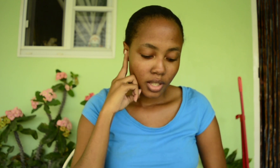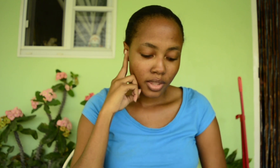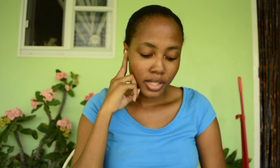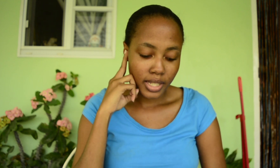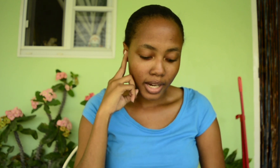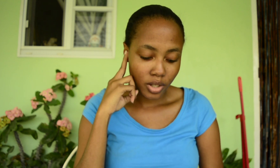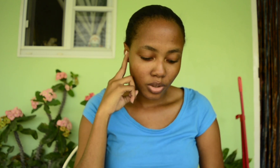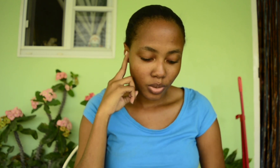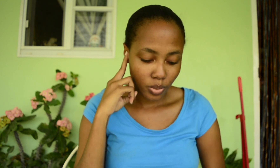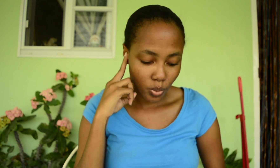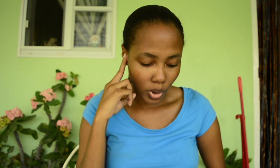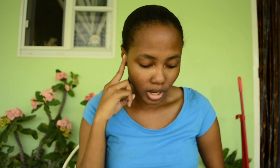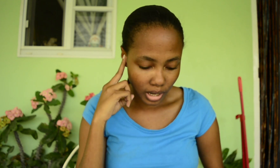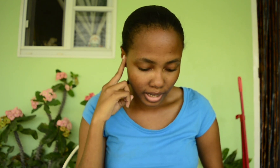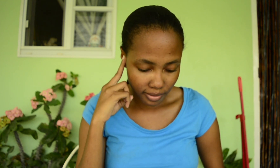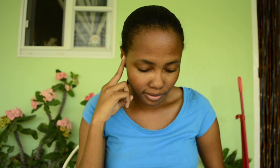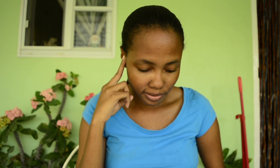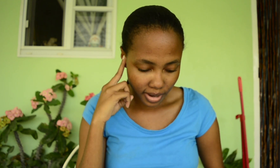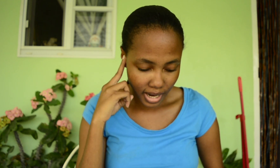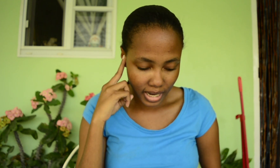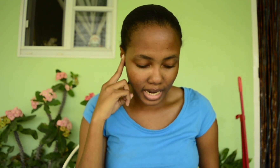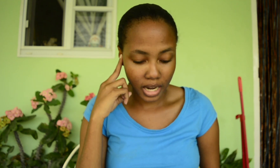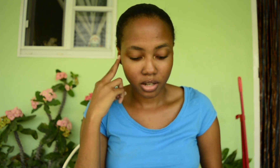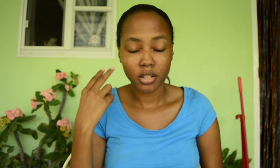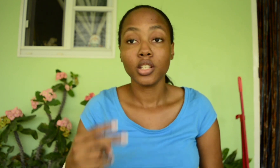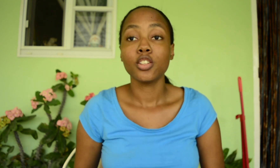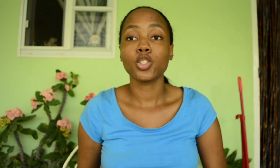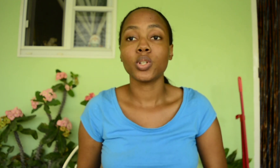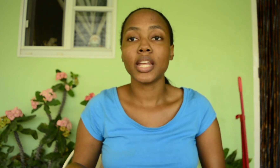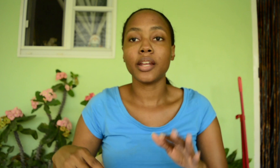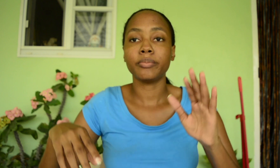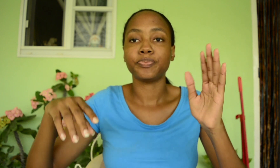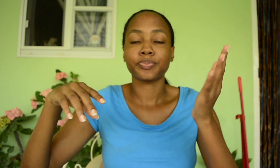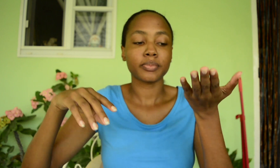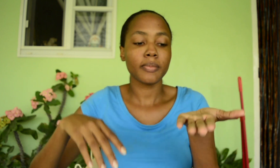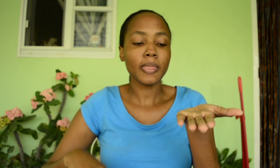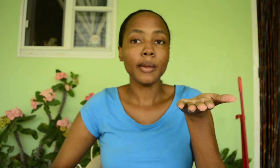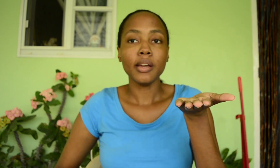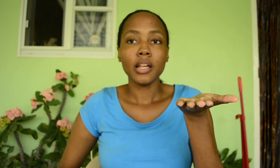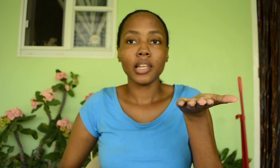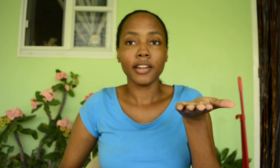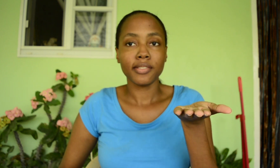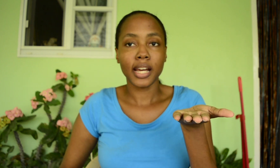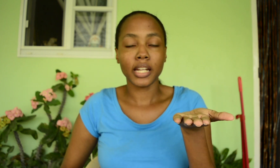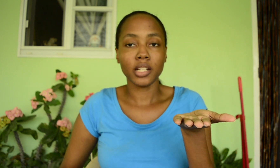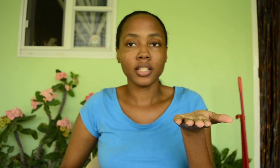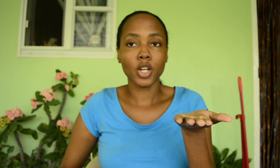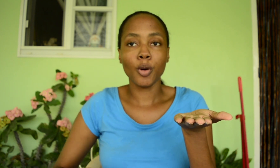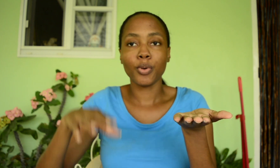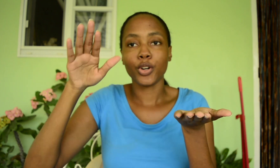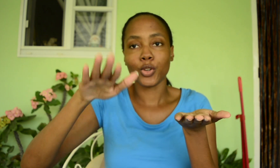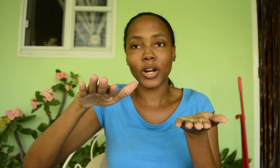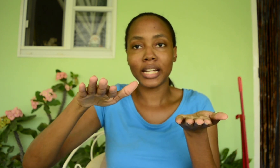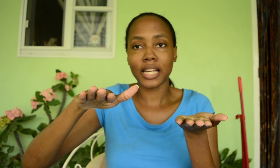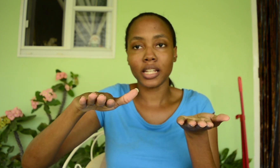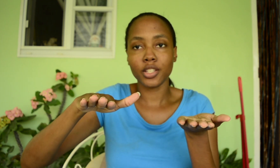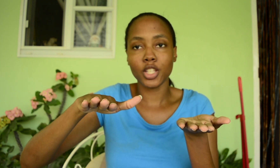The dead will live again. So dead, left hand is up, right hand is